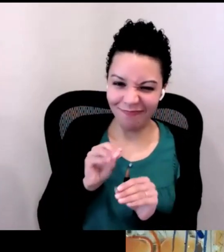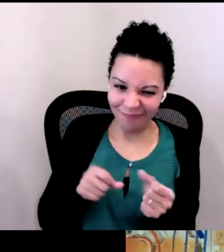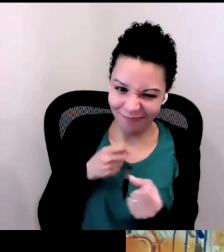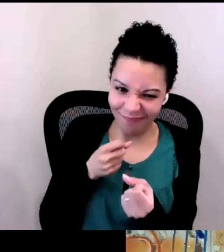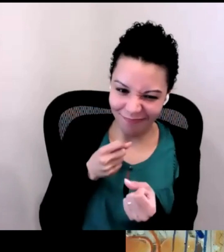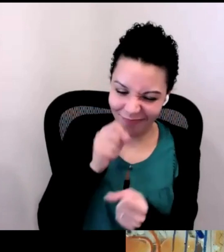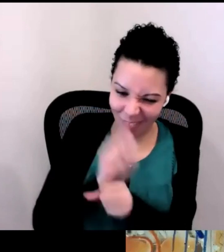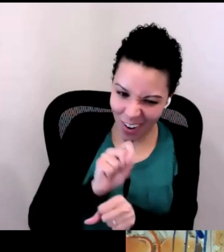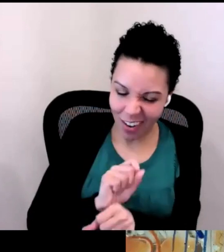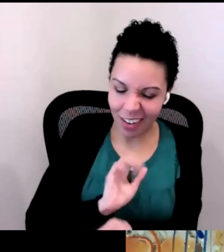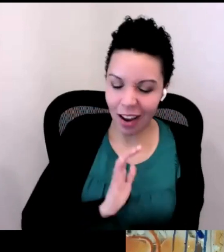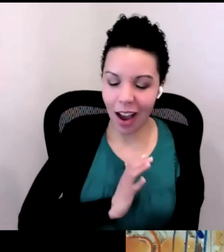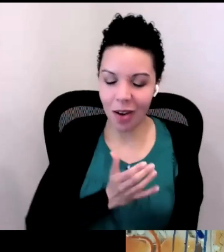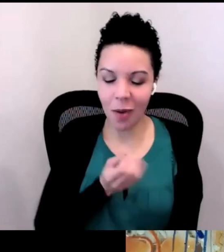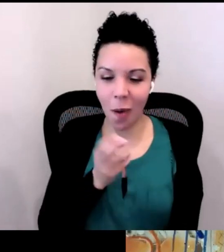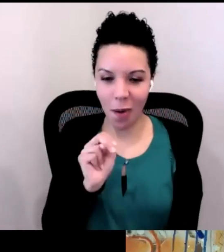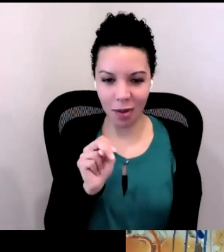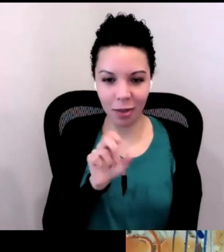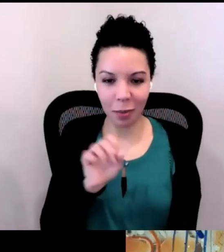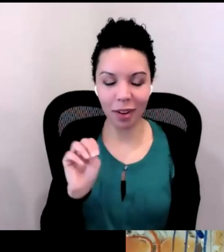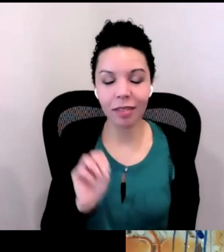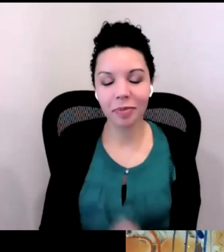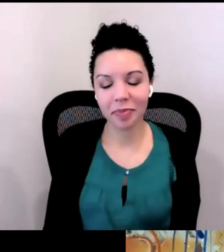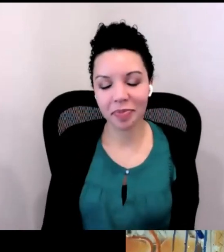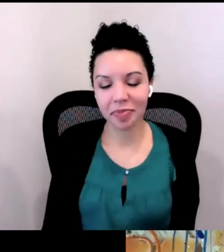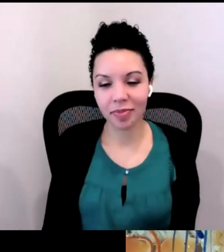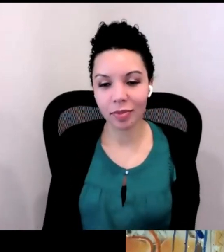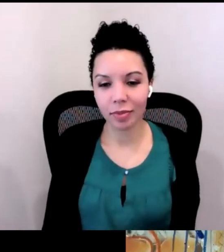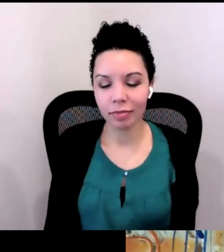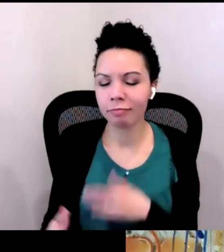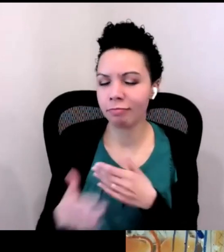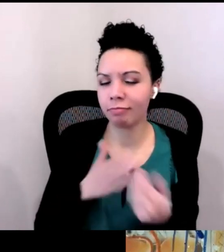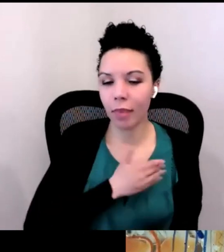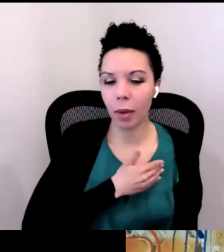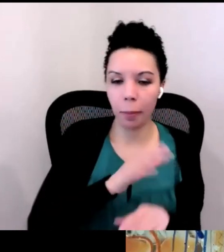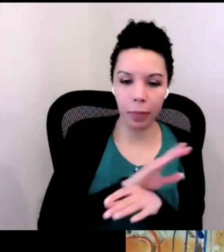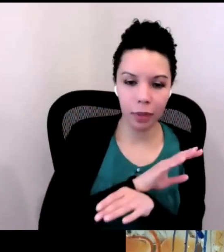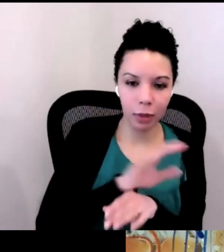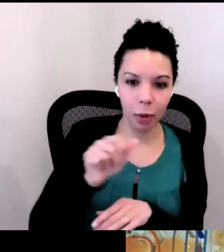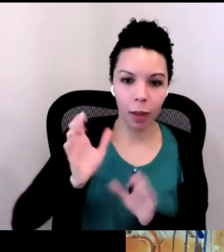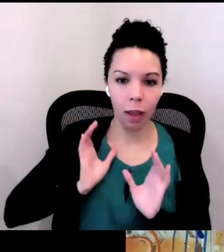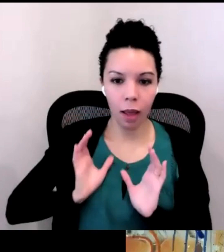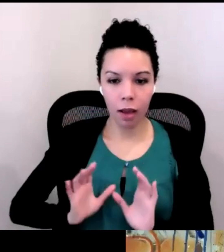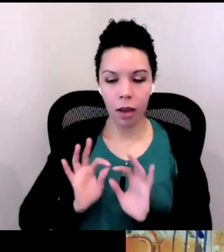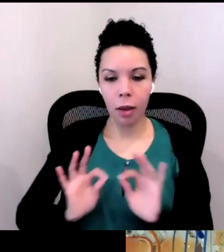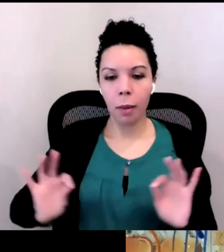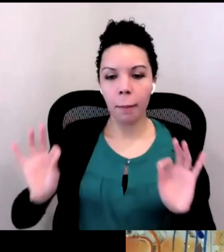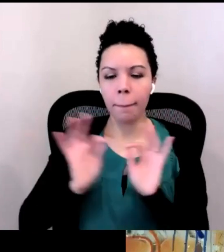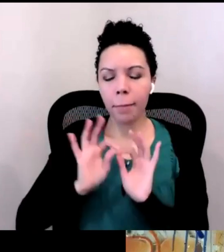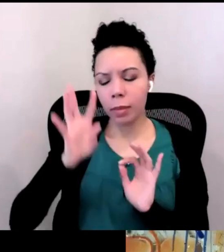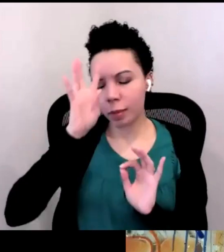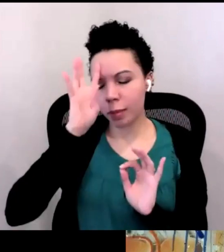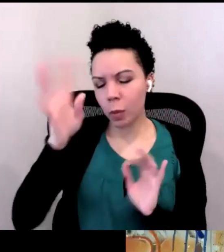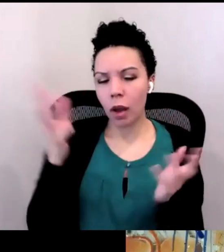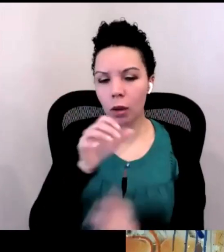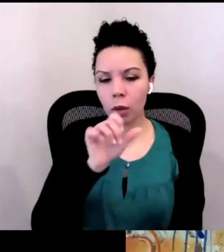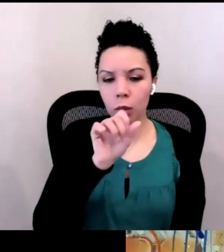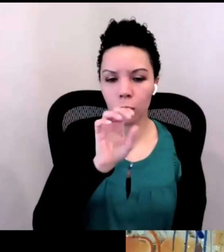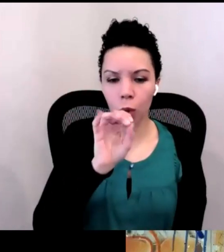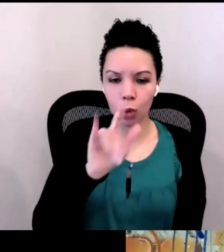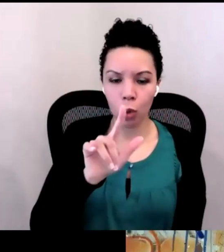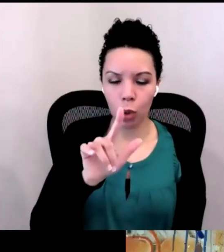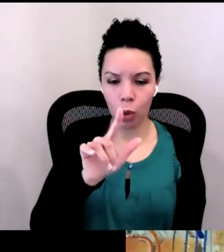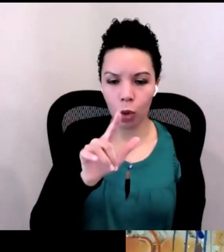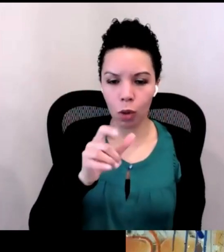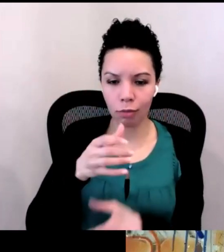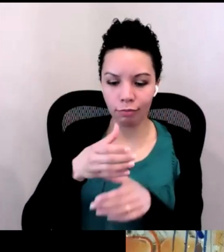But no, what's great is you, whether it's our business or any other client, you have to come up with your social pillars, we call them. And we make sure that